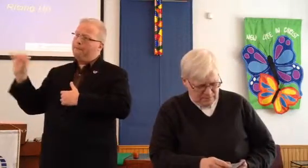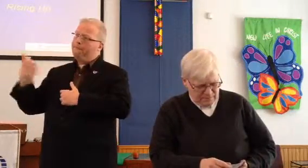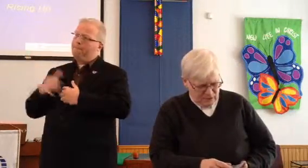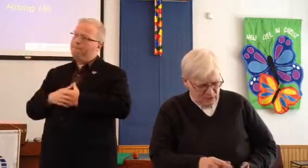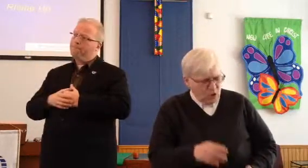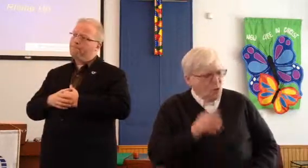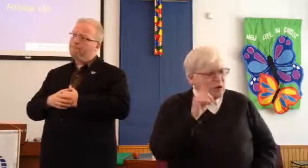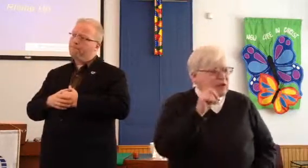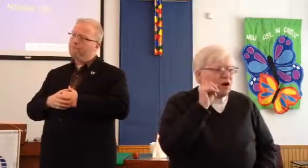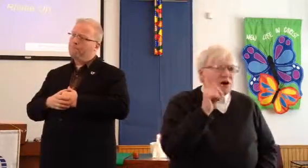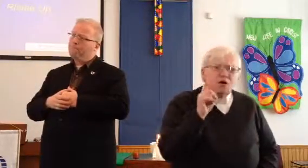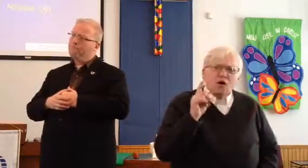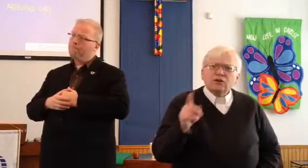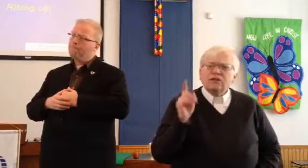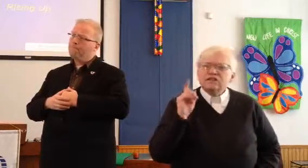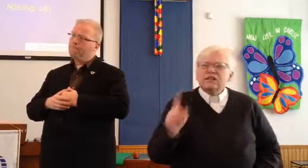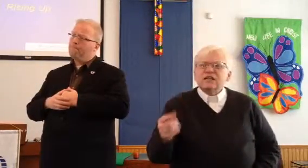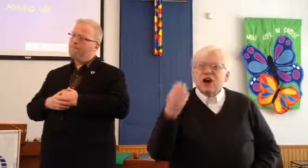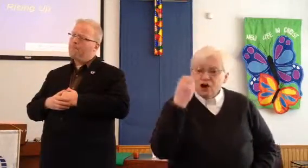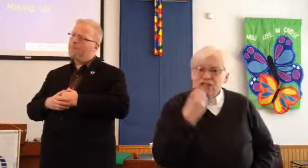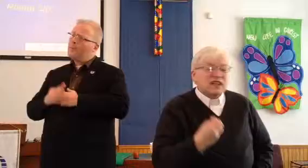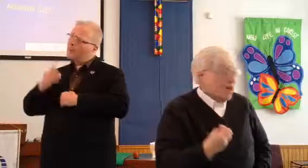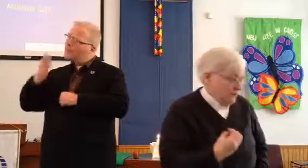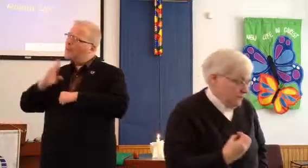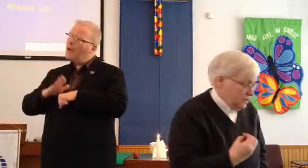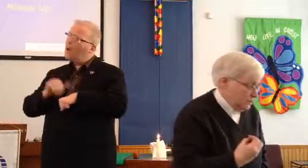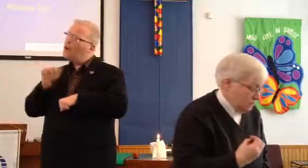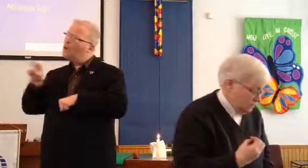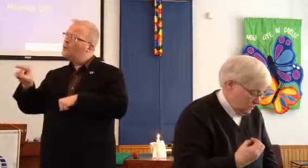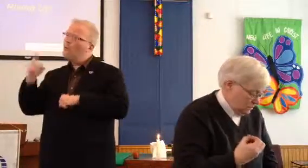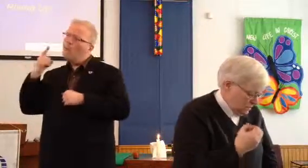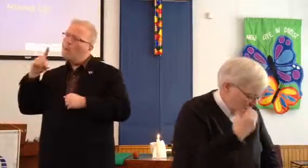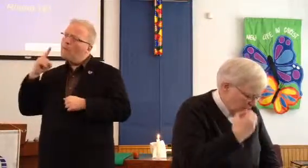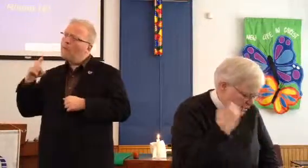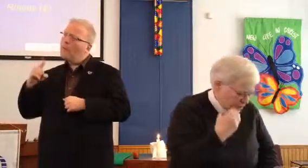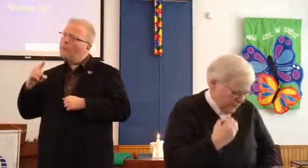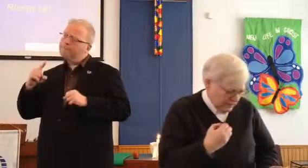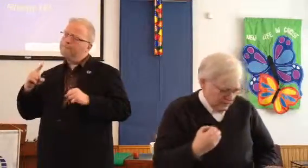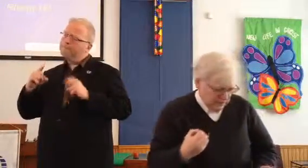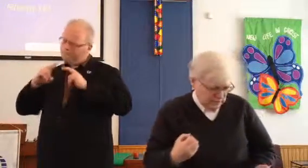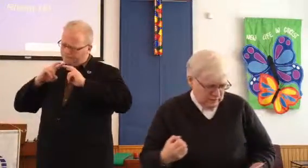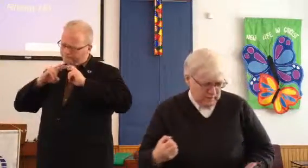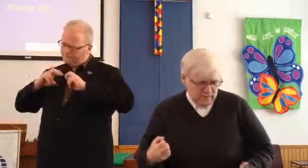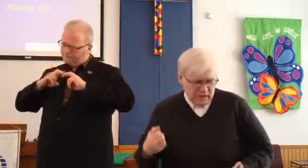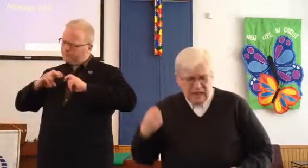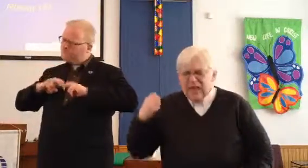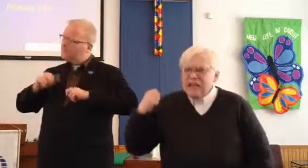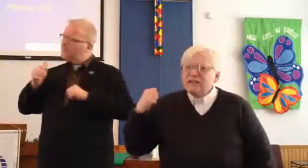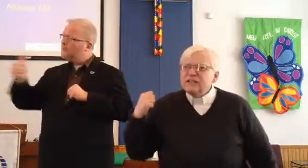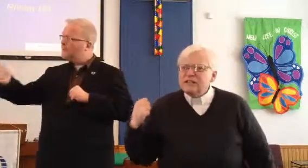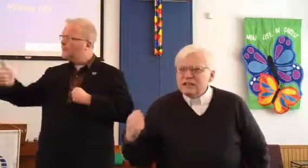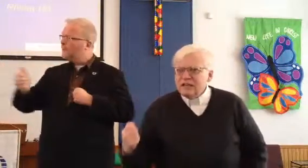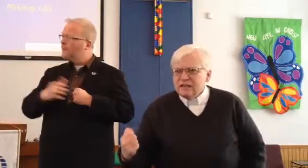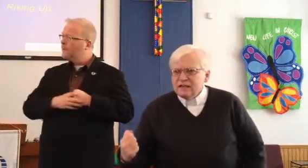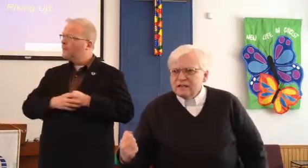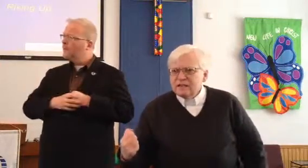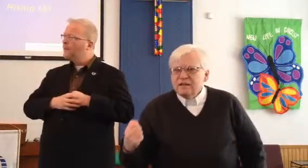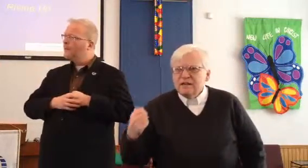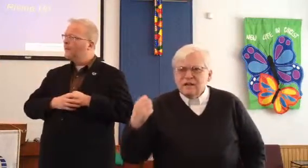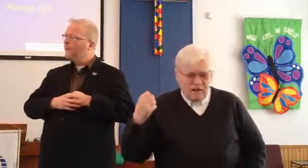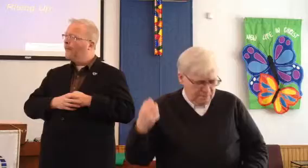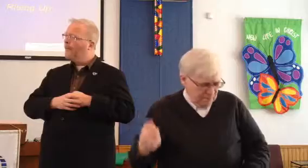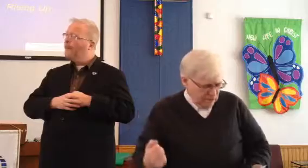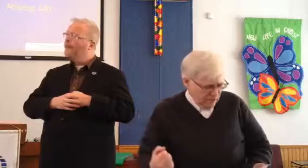You know? We are called to see ourselves, each of us, as the